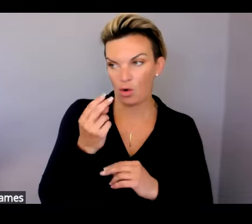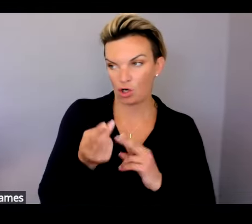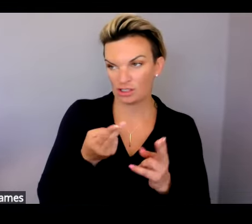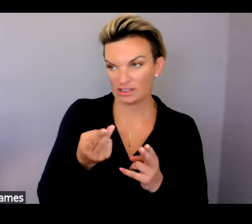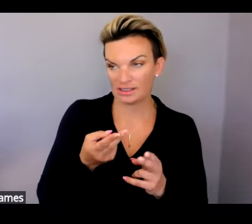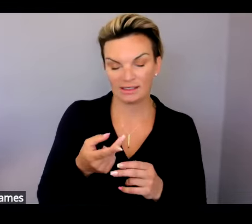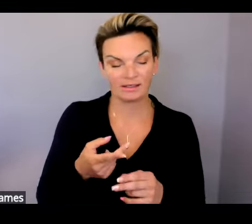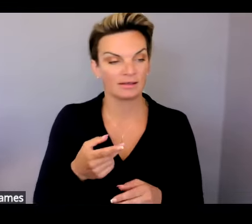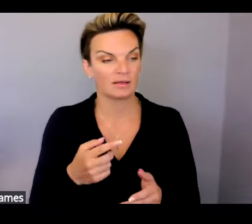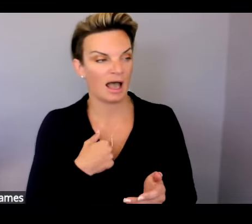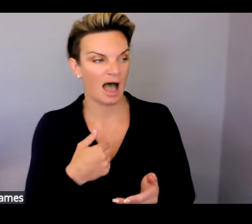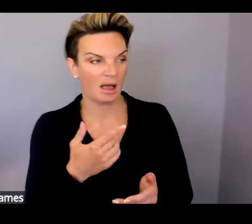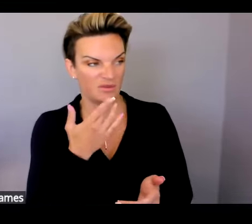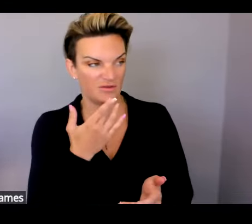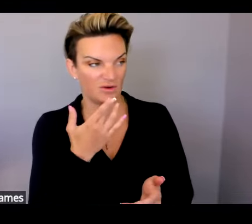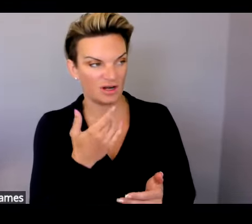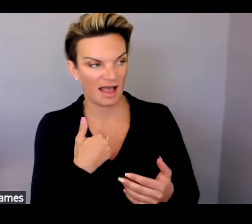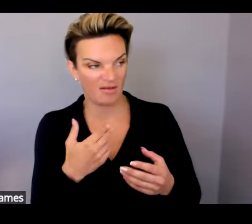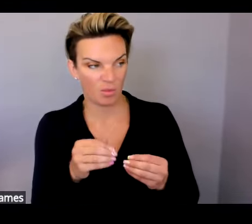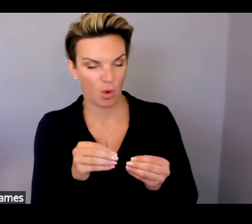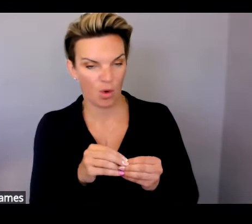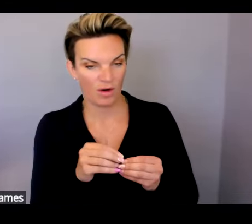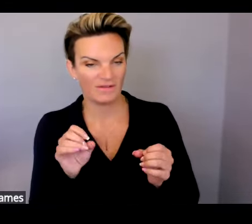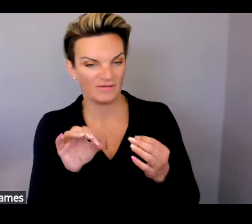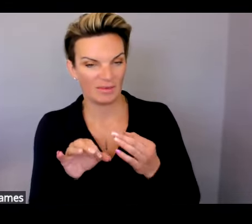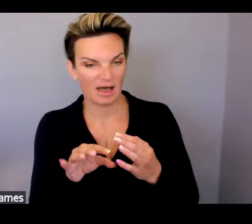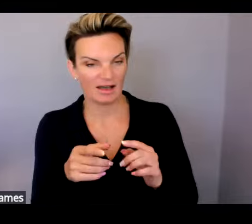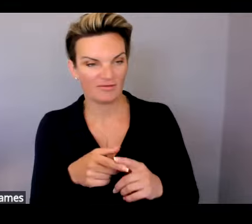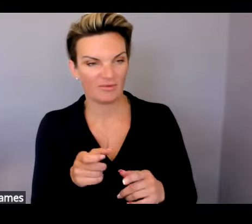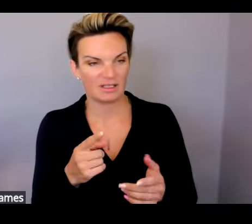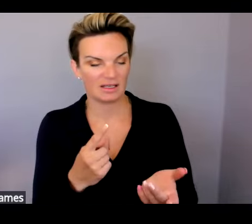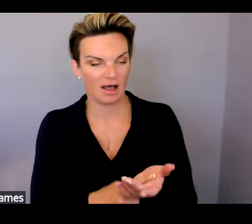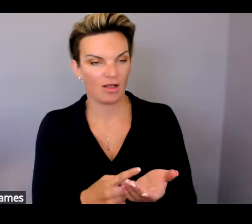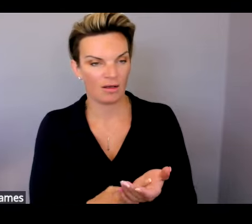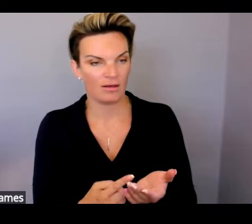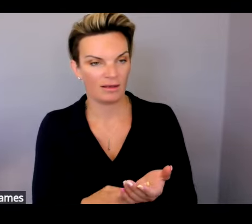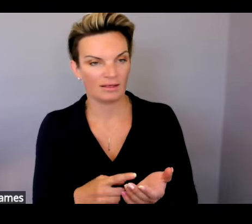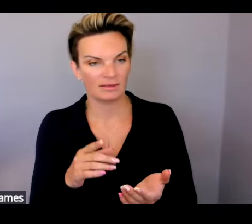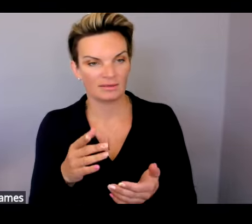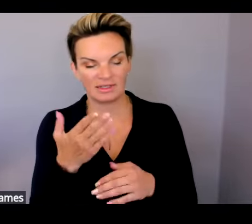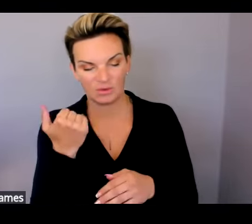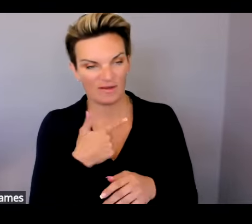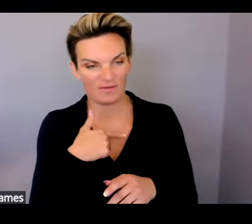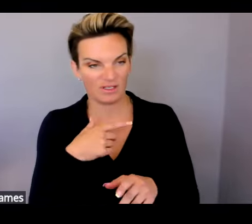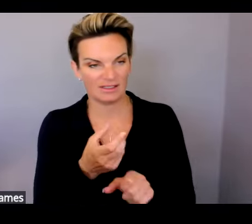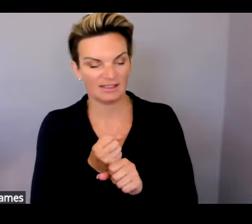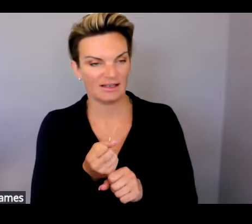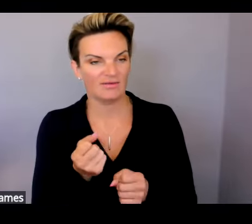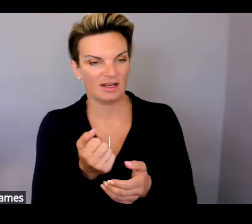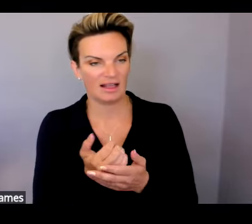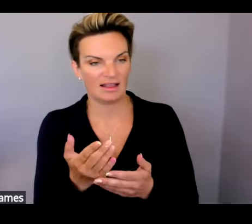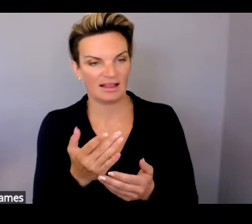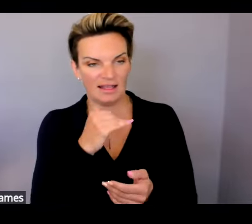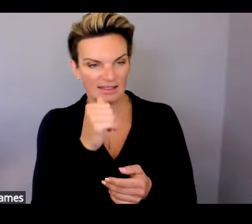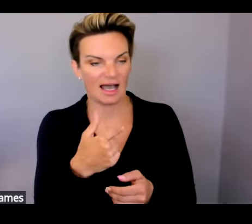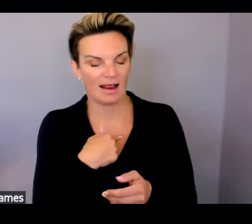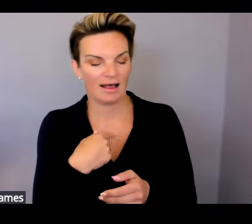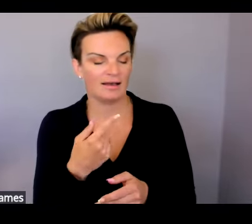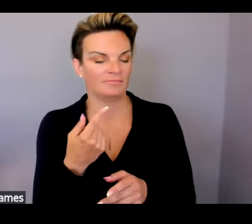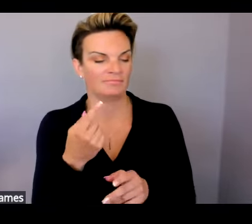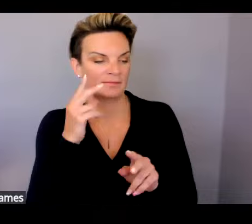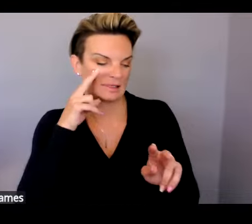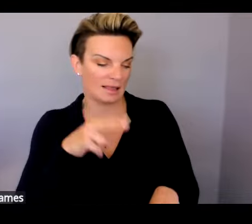to have more Feedback. if more of the dialogue, more just because we haven't received anything, and this is not a slight on anybody, but like just because this is the